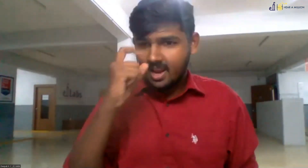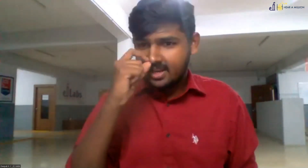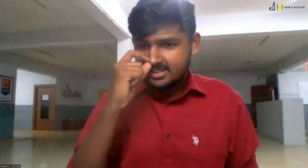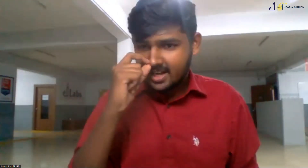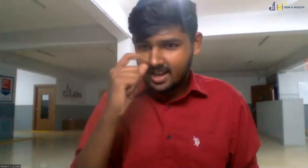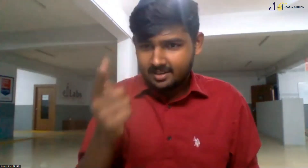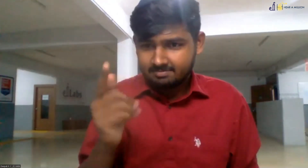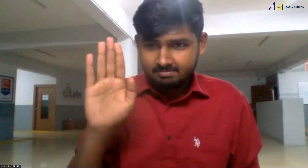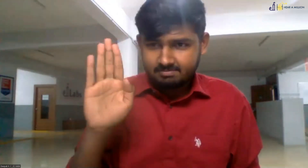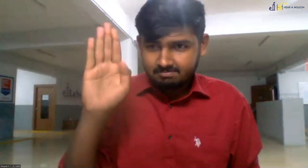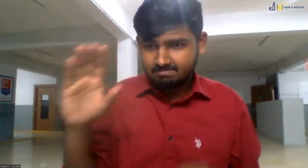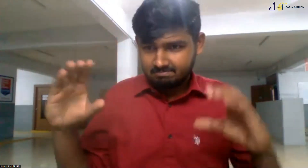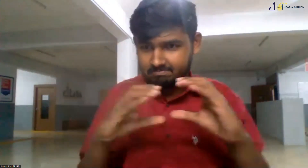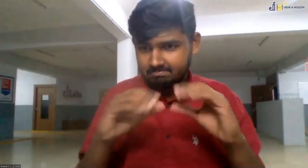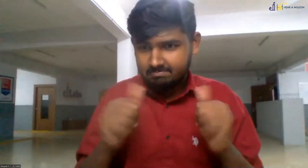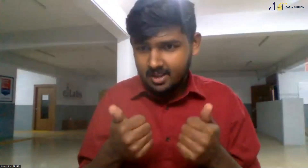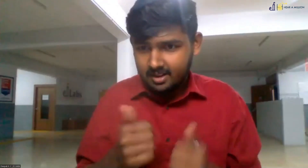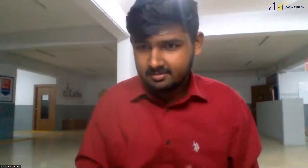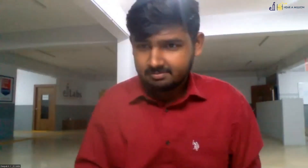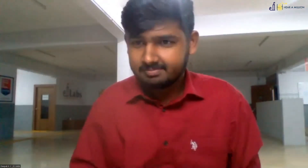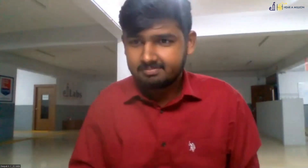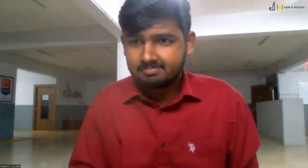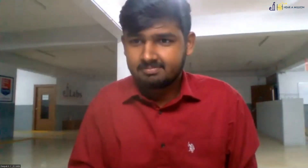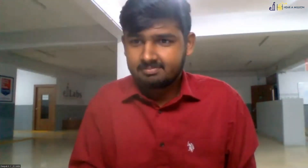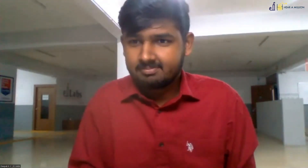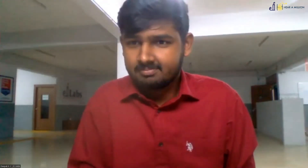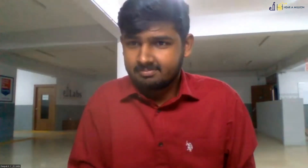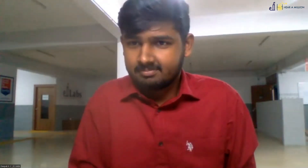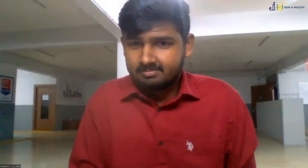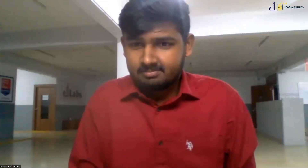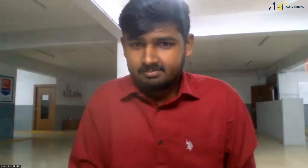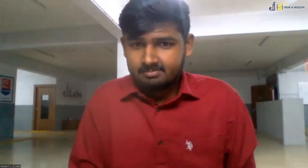So now I would like to invite Archana.